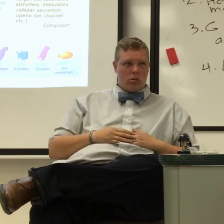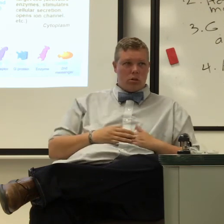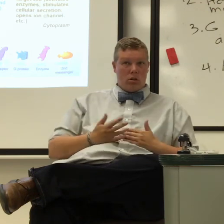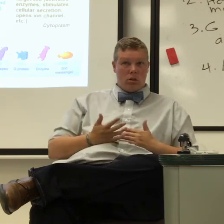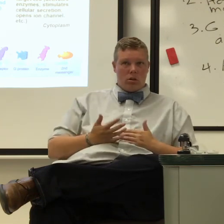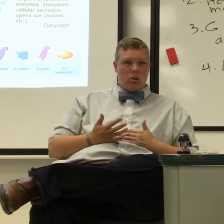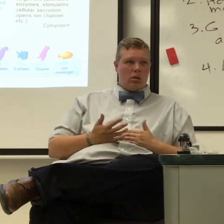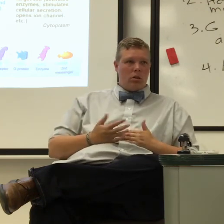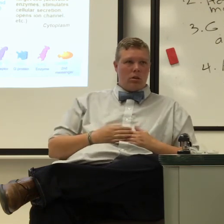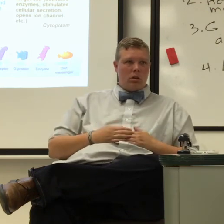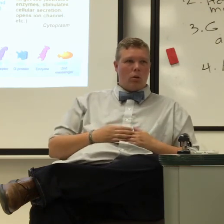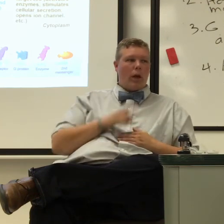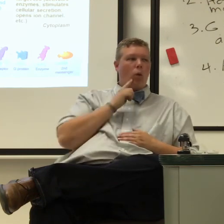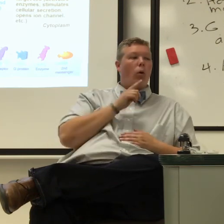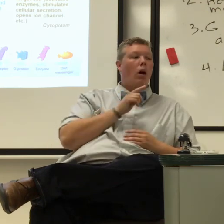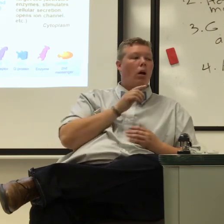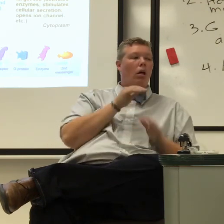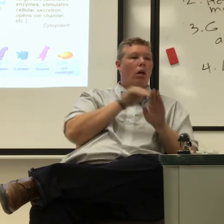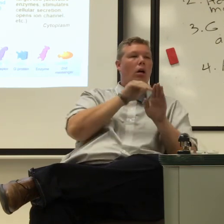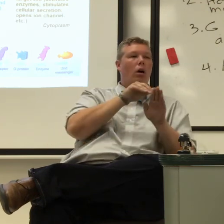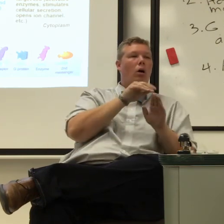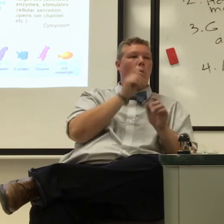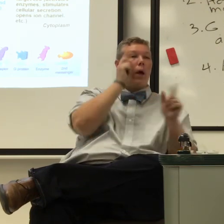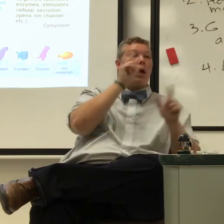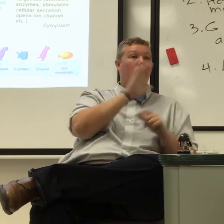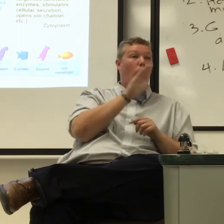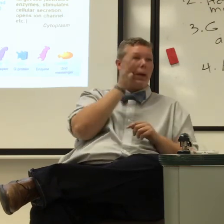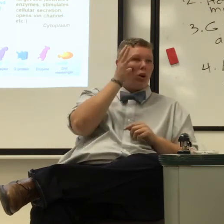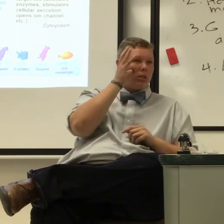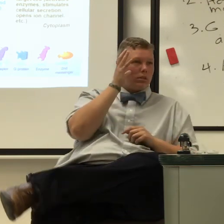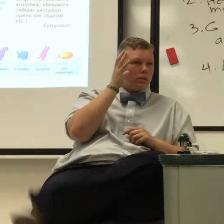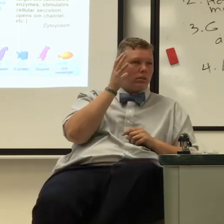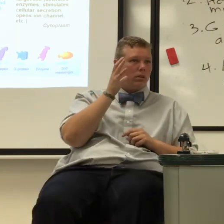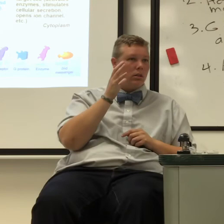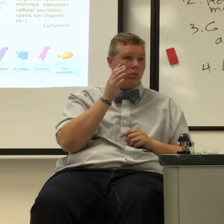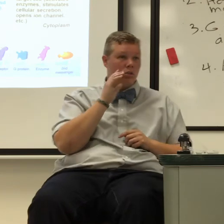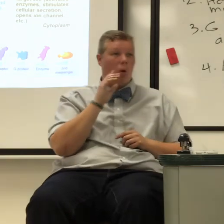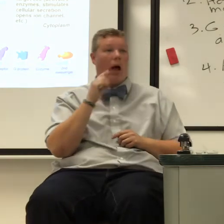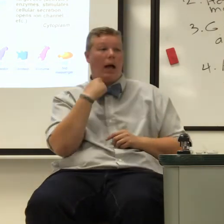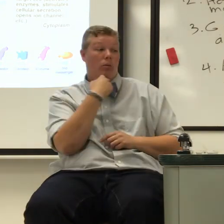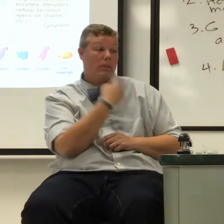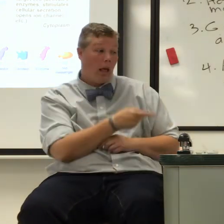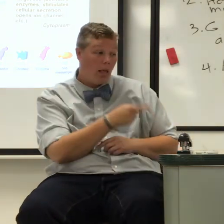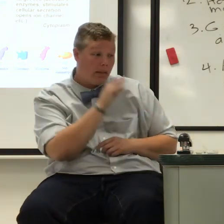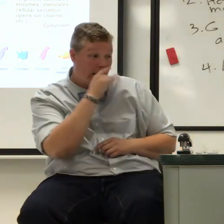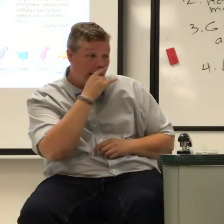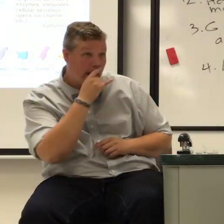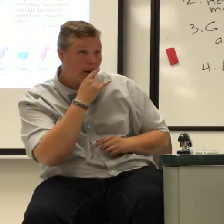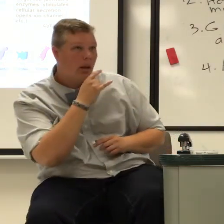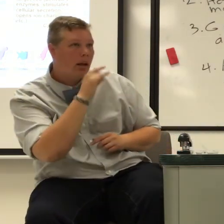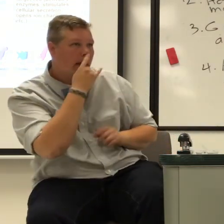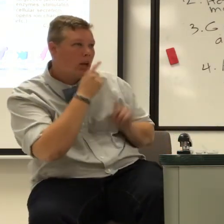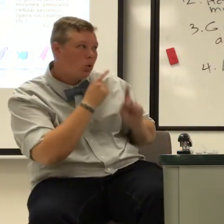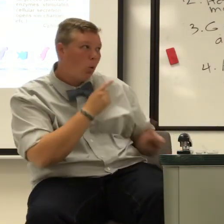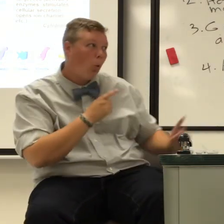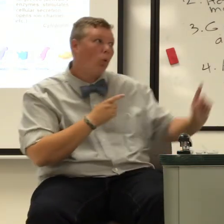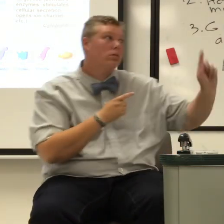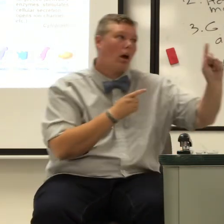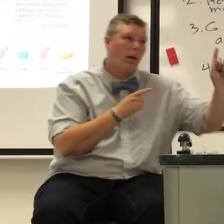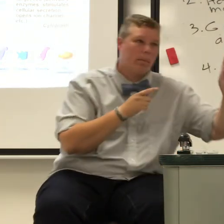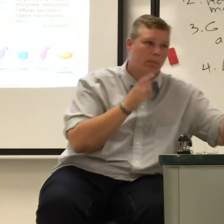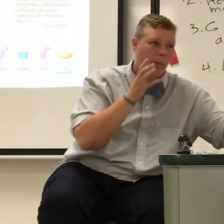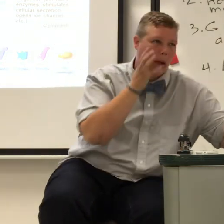okay, go wake up your parents. Your parents wake up, and they call 911 or put out the fire, get the fire extinguisher,